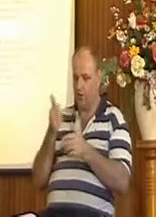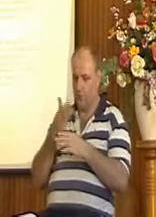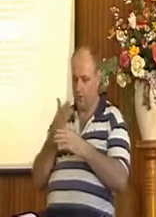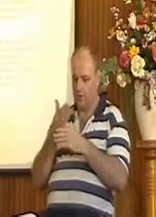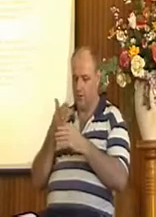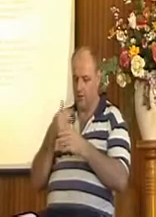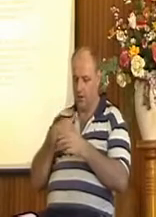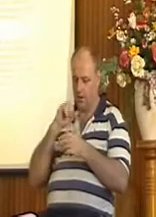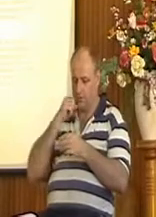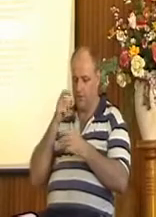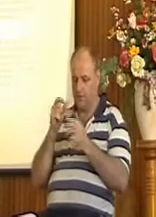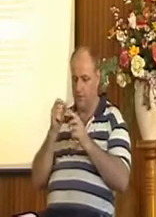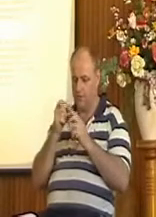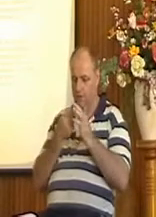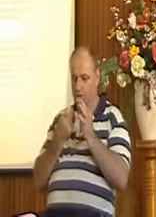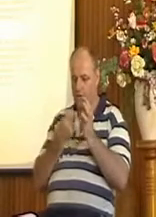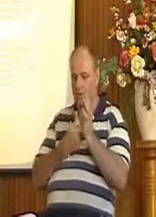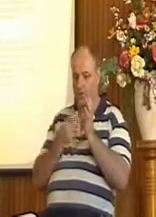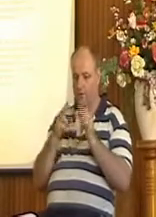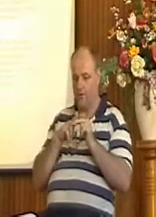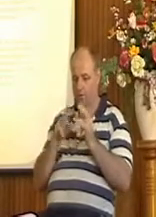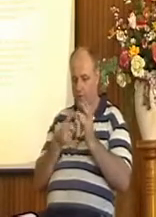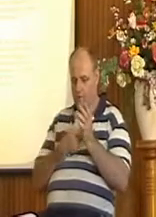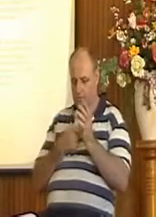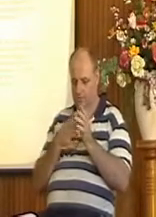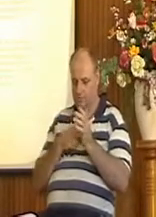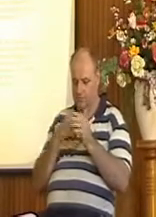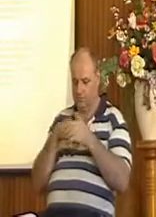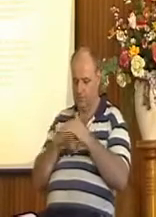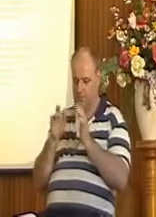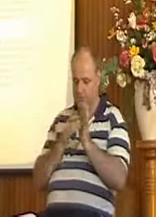Christ. Now, perform is a lovely word.